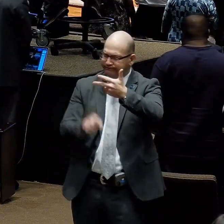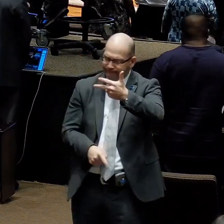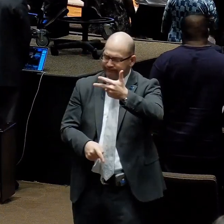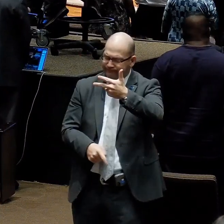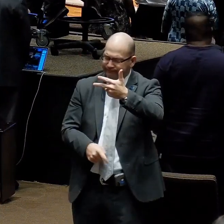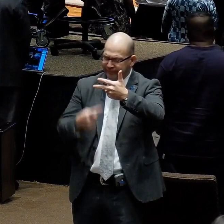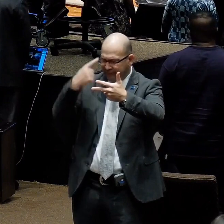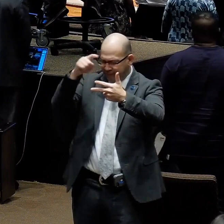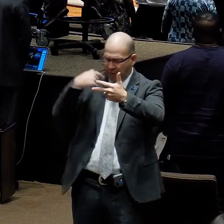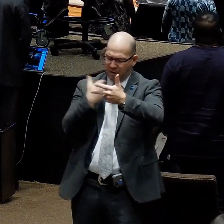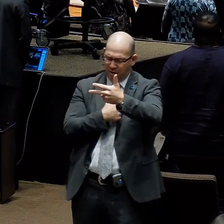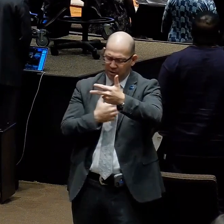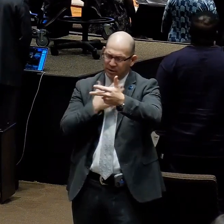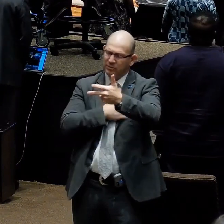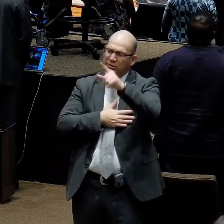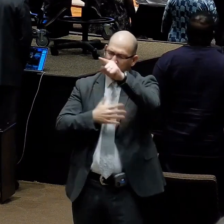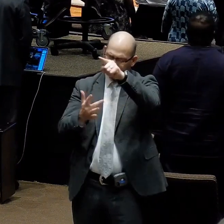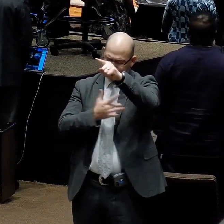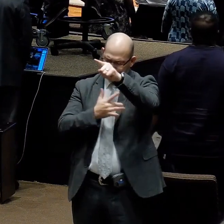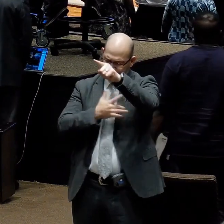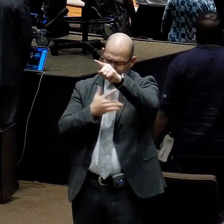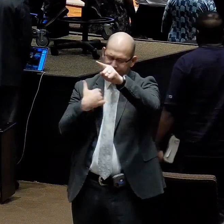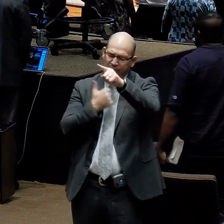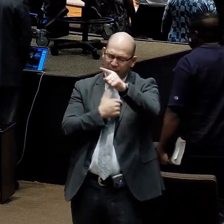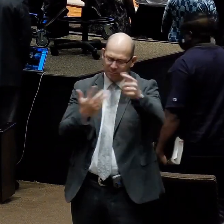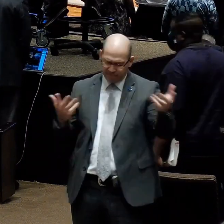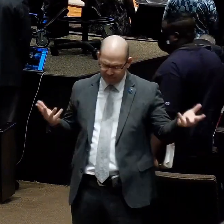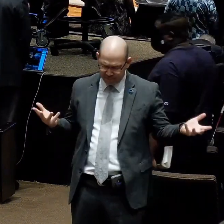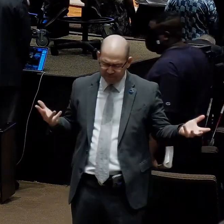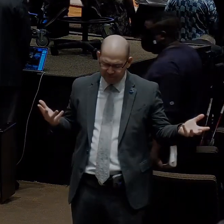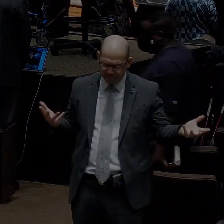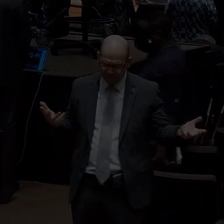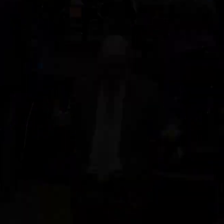And so would you speak to hearts tonight with our heads bowed and eyes closed? with to you you will be And